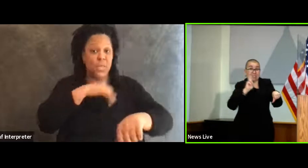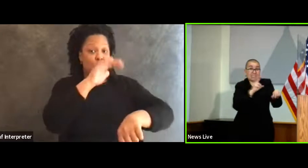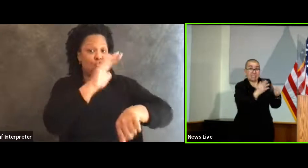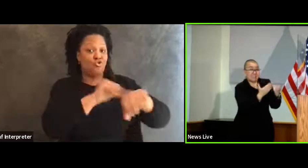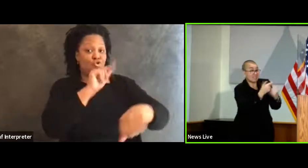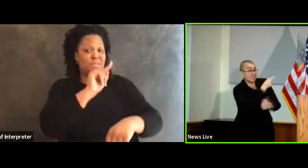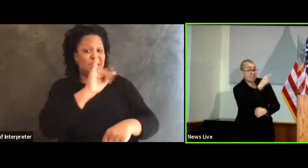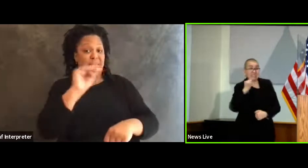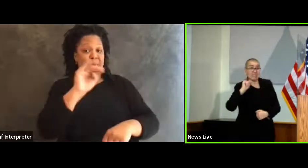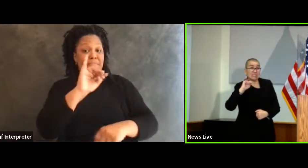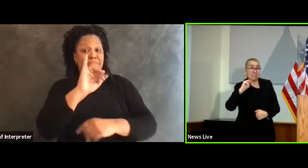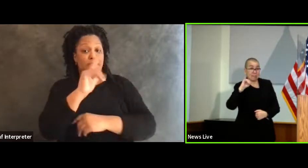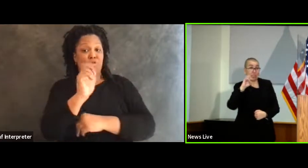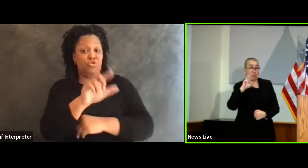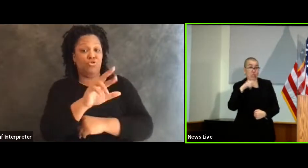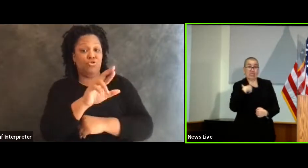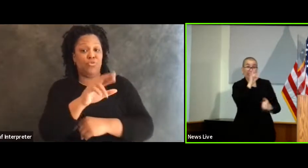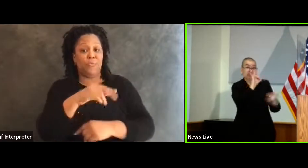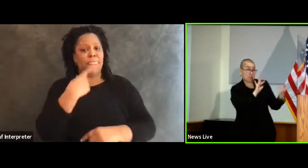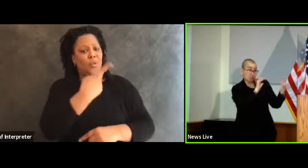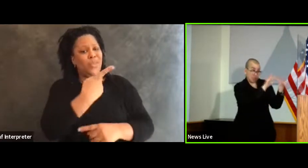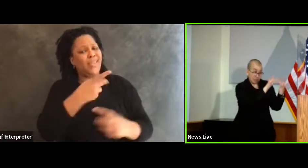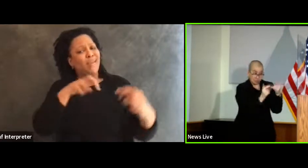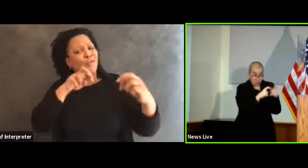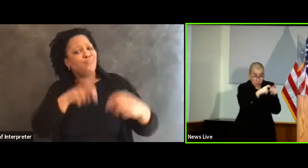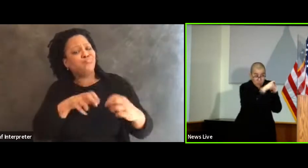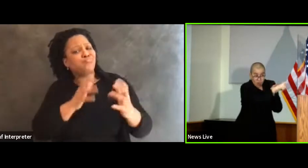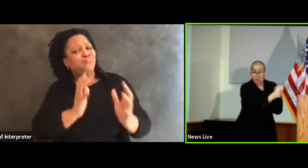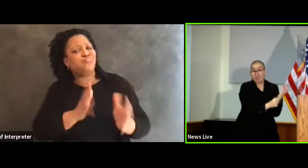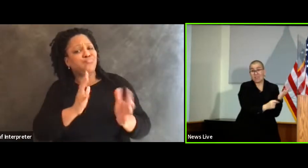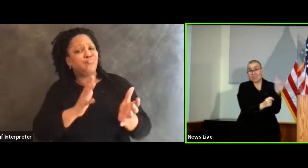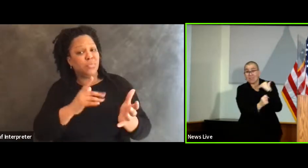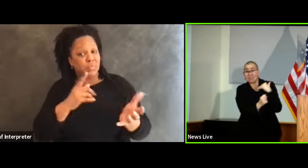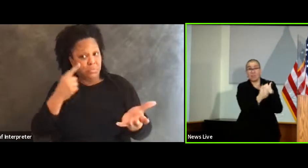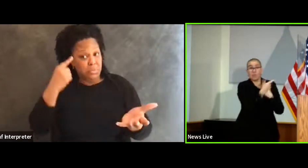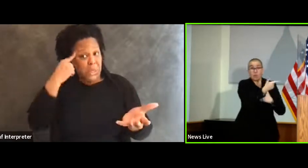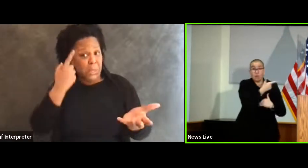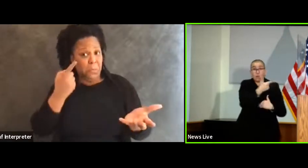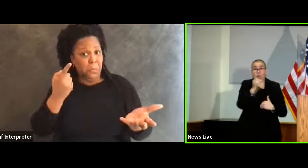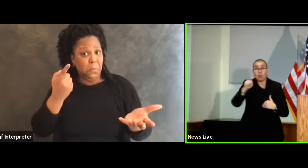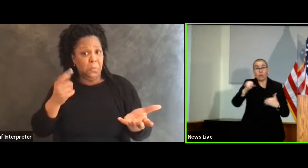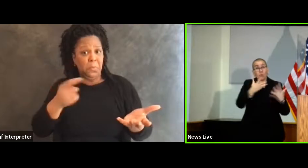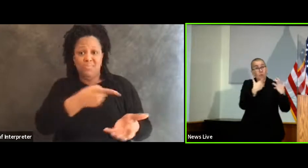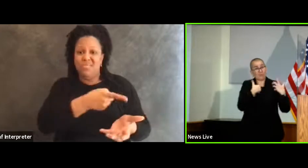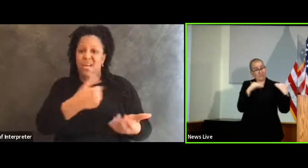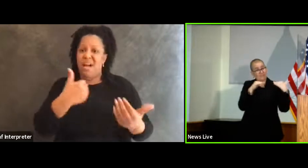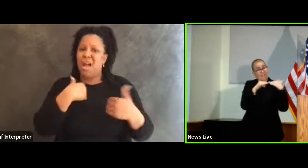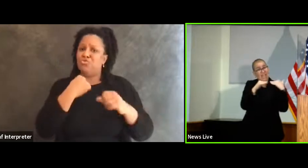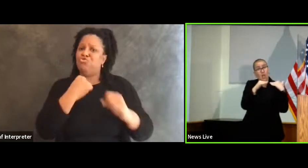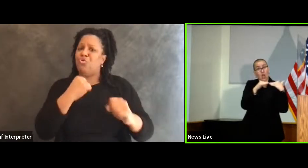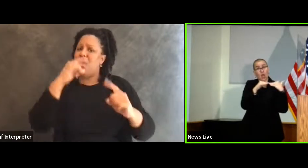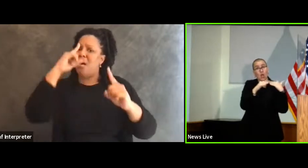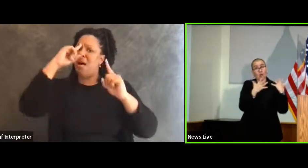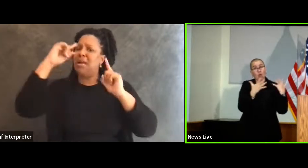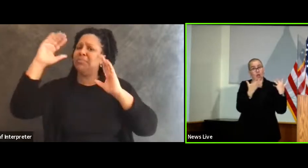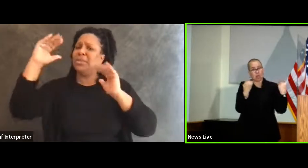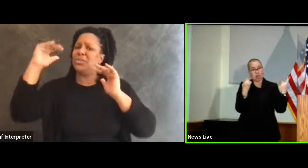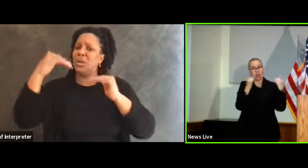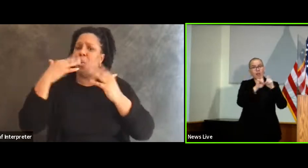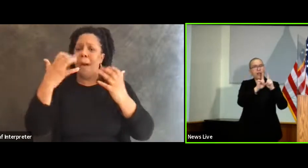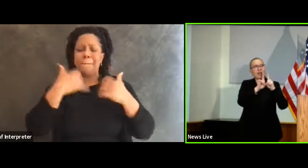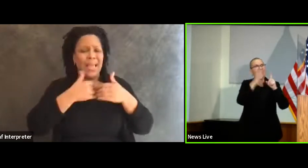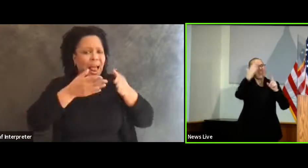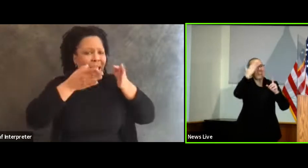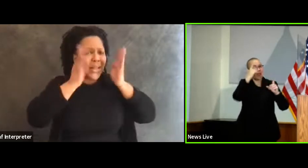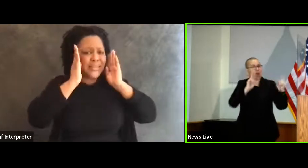an understanding, I think he has a pretty strong expectation. He would like to see me reciprocate that and try and meet in some places where we can.